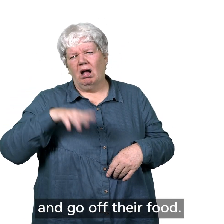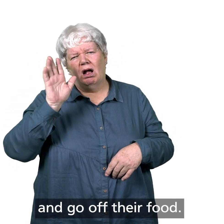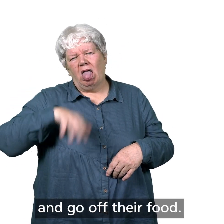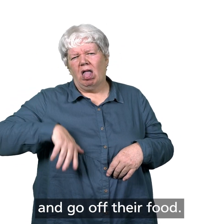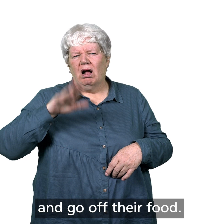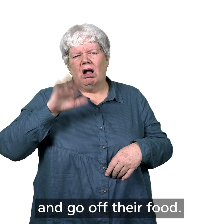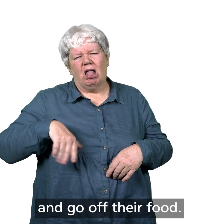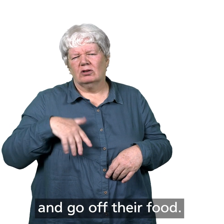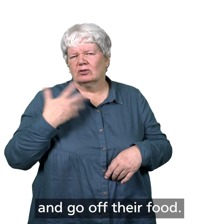off their food.